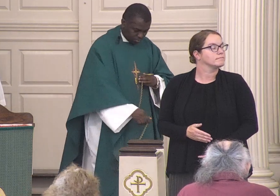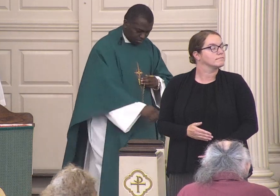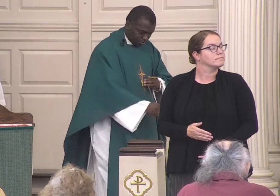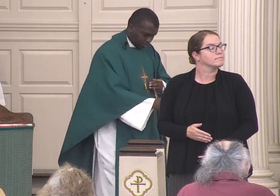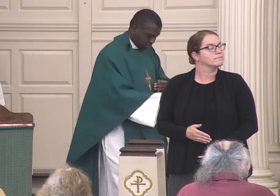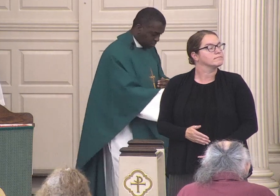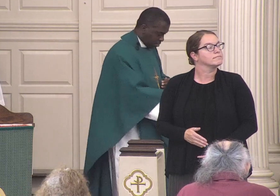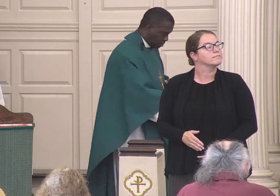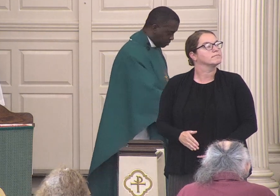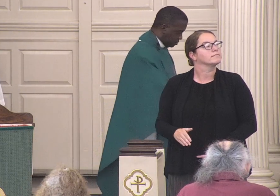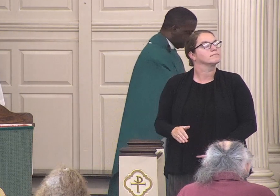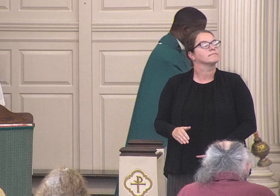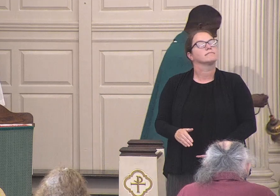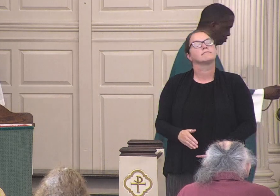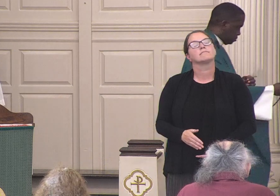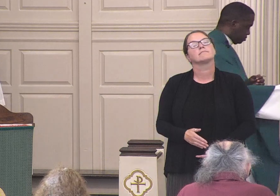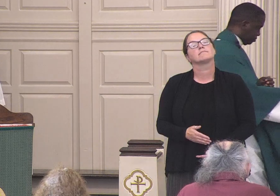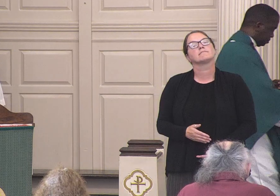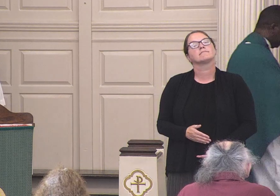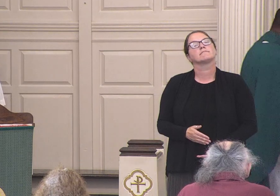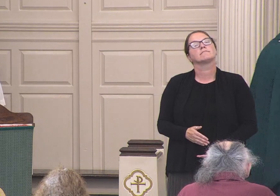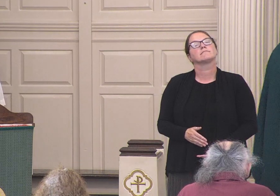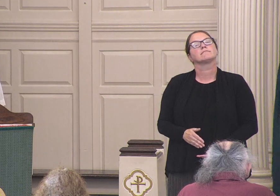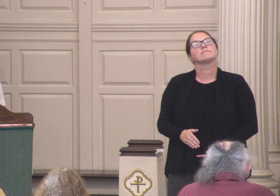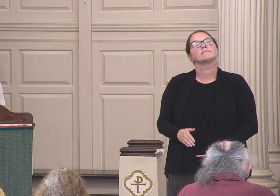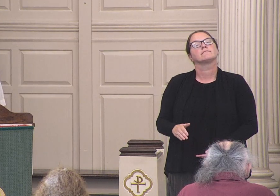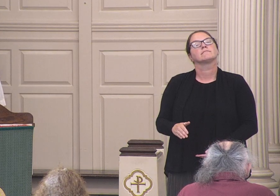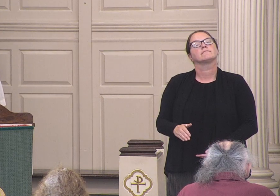parebo in